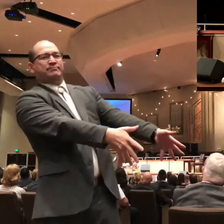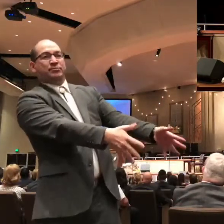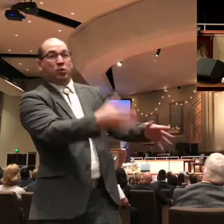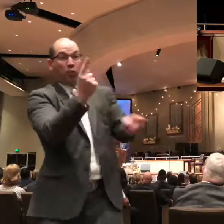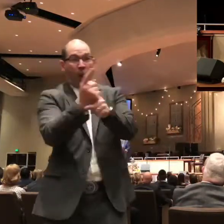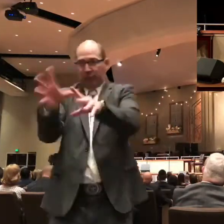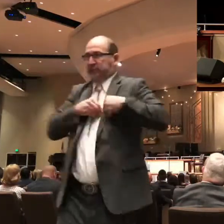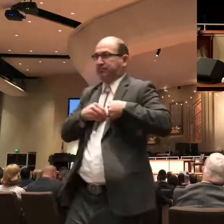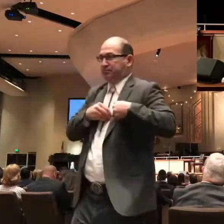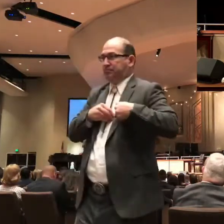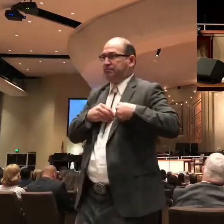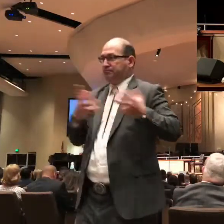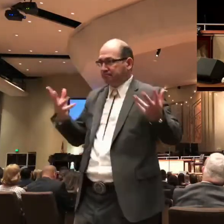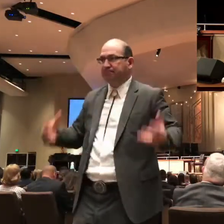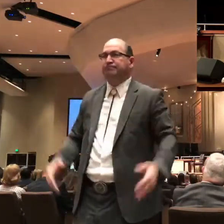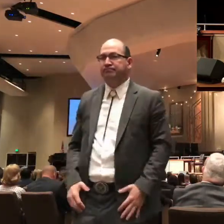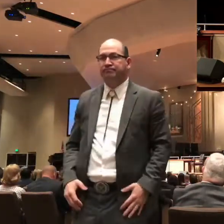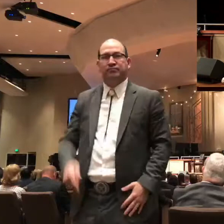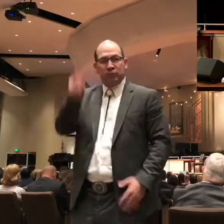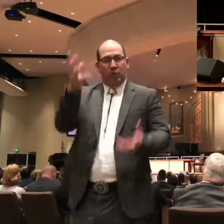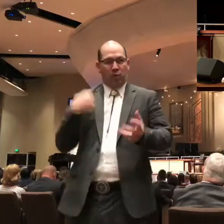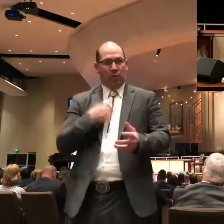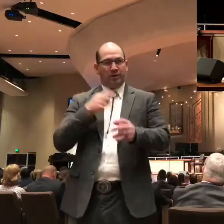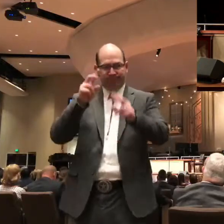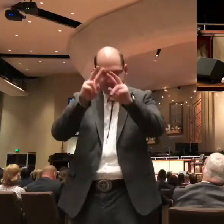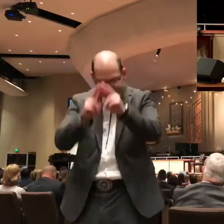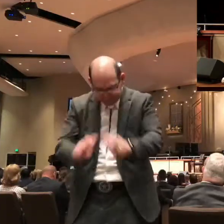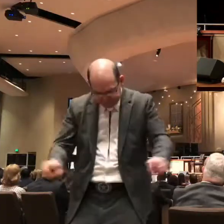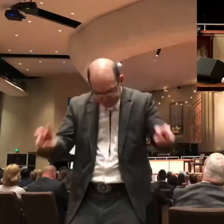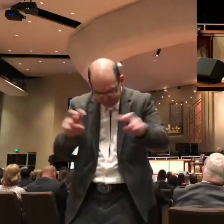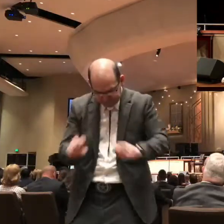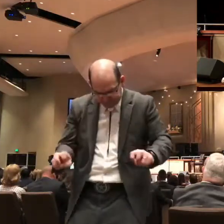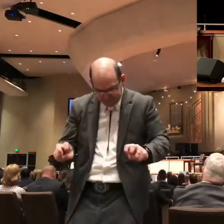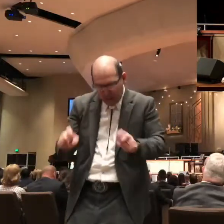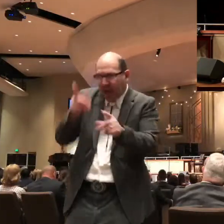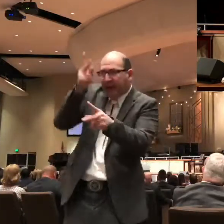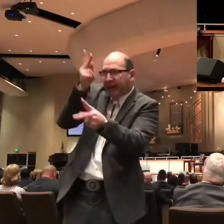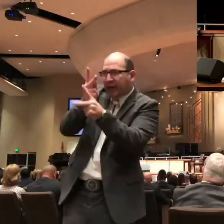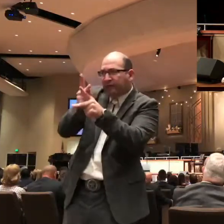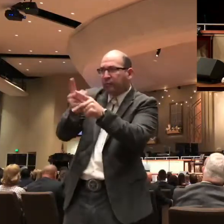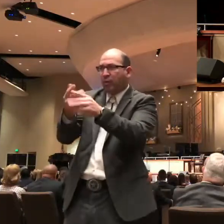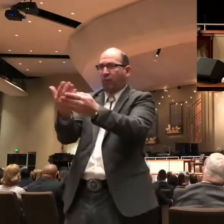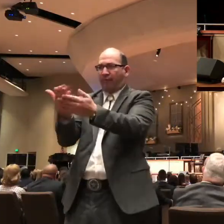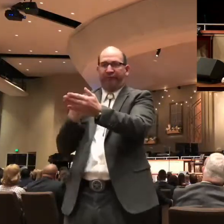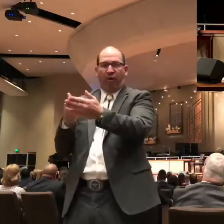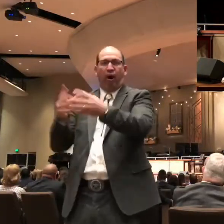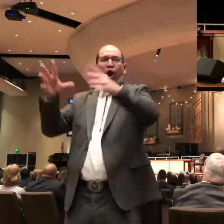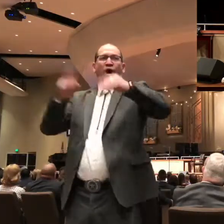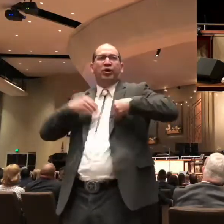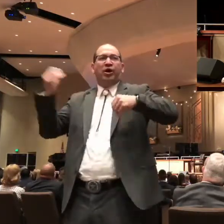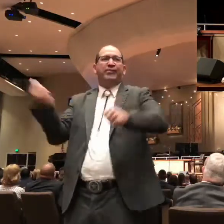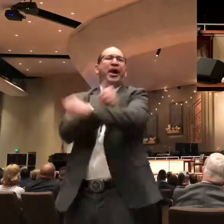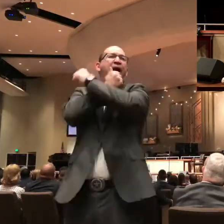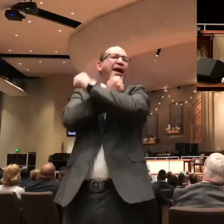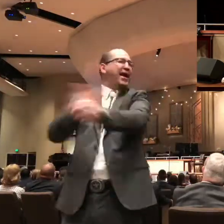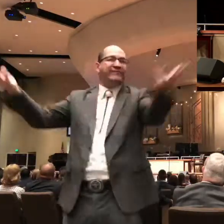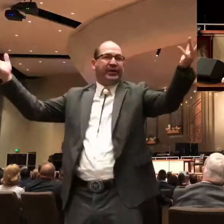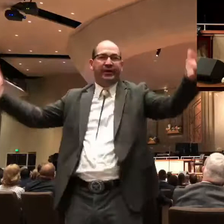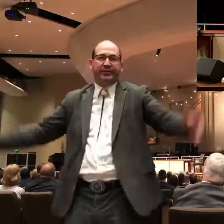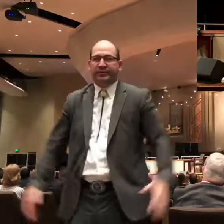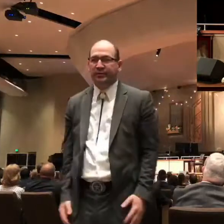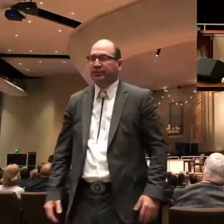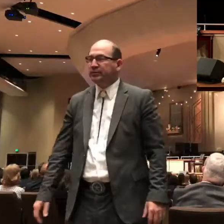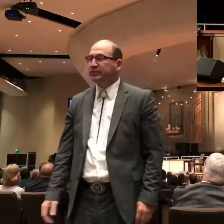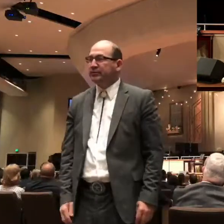us to truly examine and to be cautious before we just swallow every new